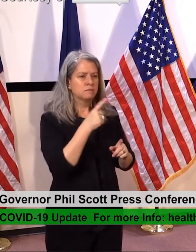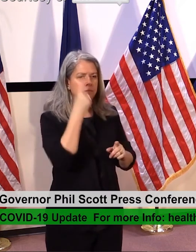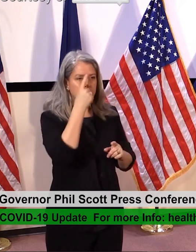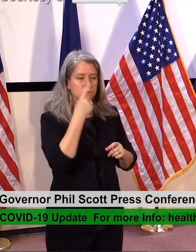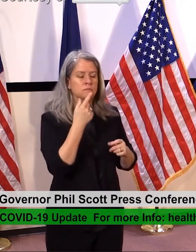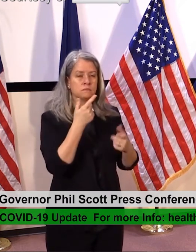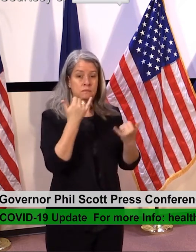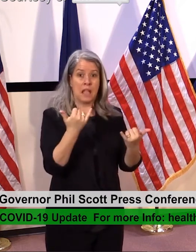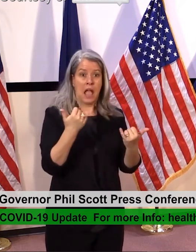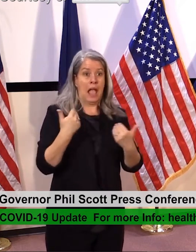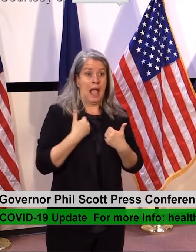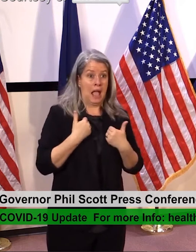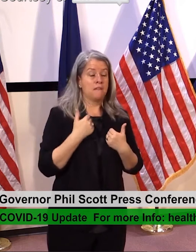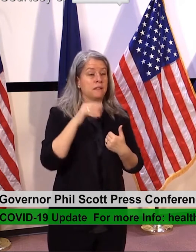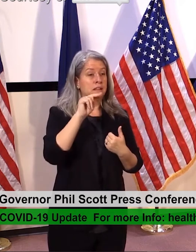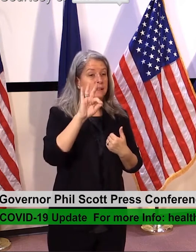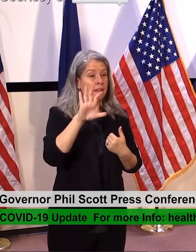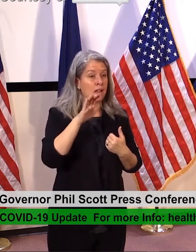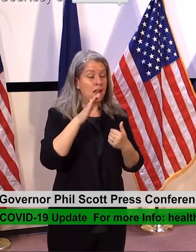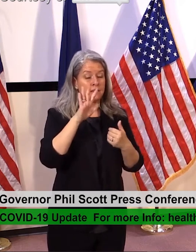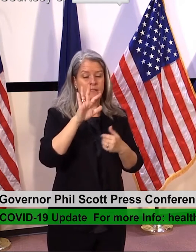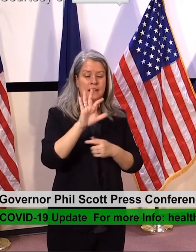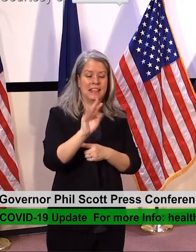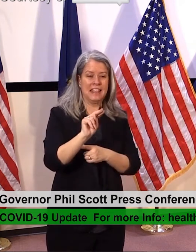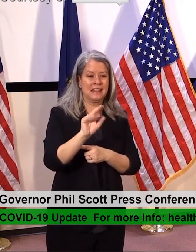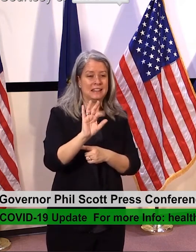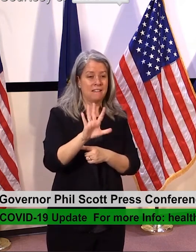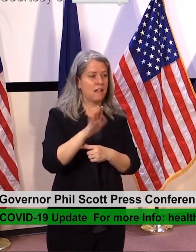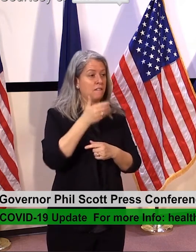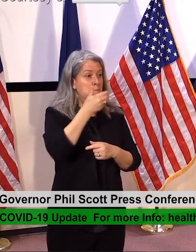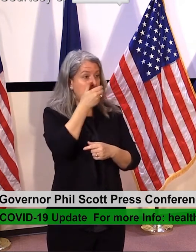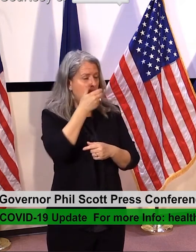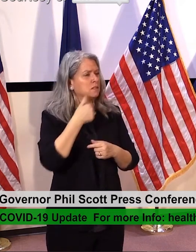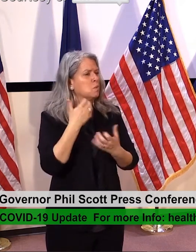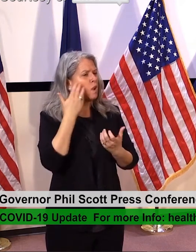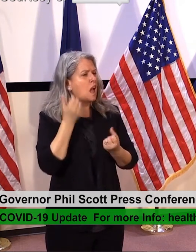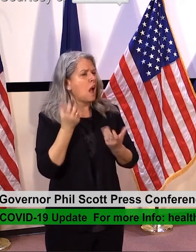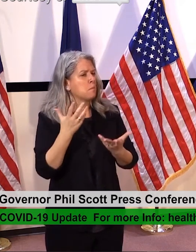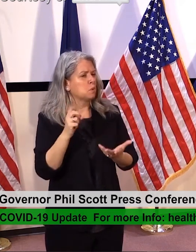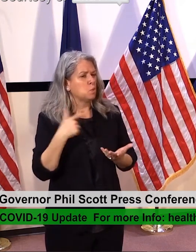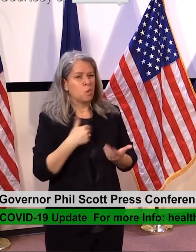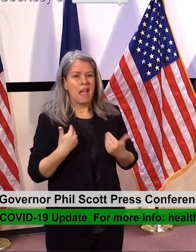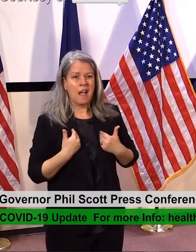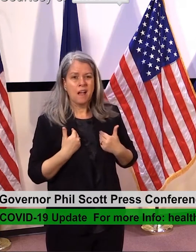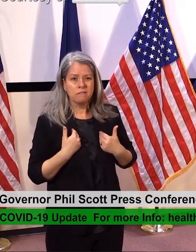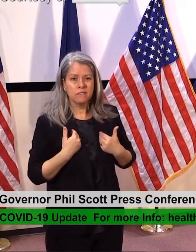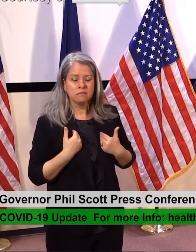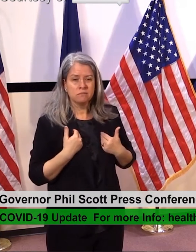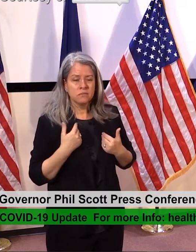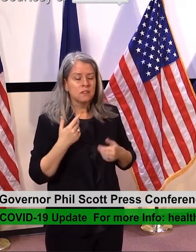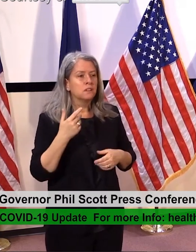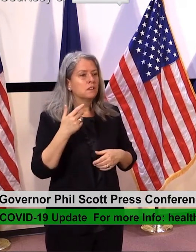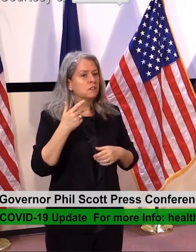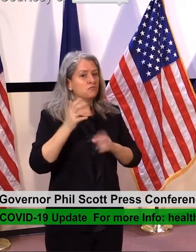N95s and PPEs the state has stockpiled so far. I also wanted to know how many healthcare workers have been tested